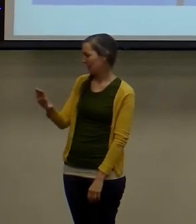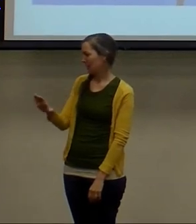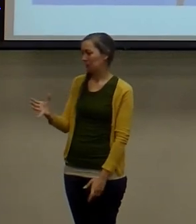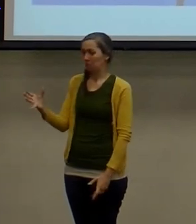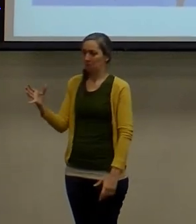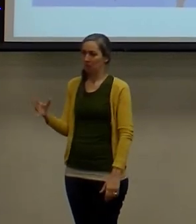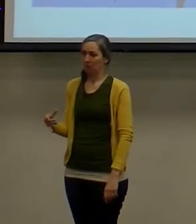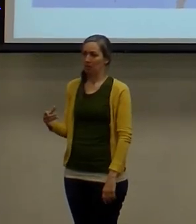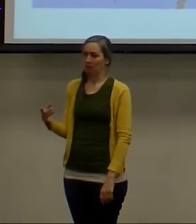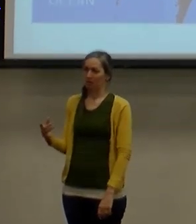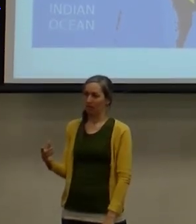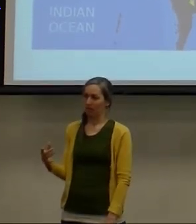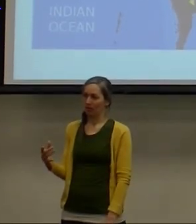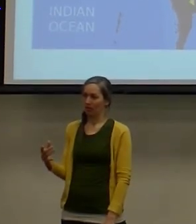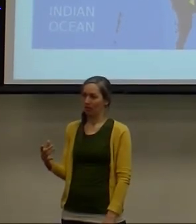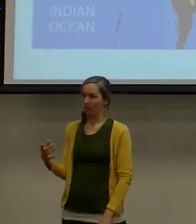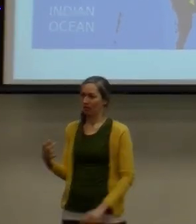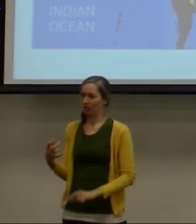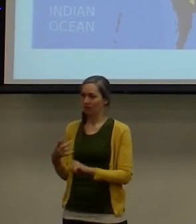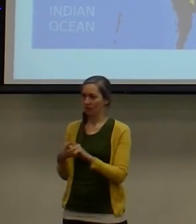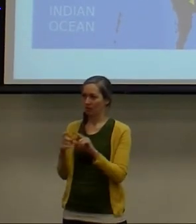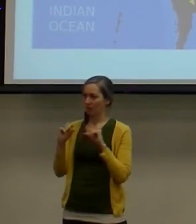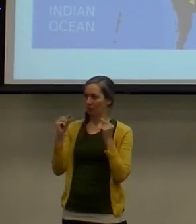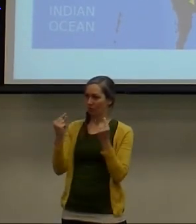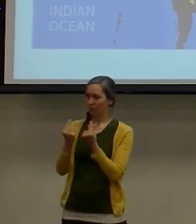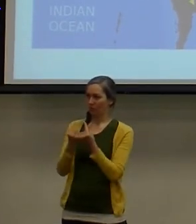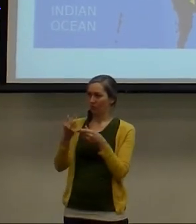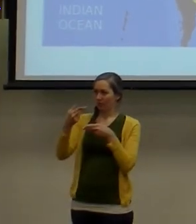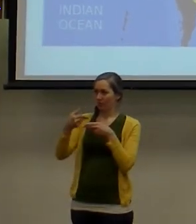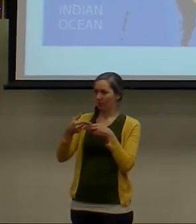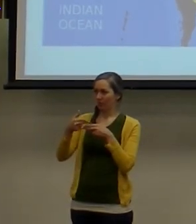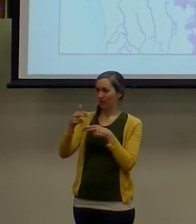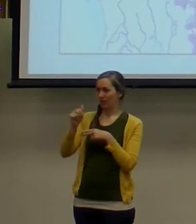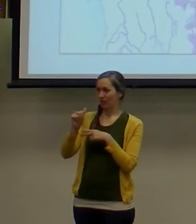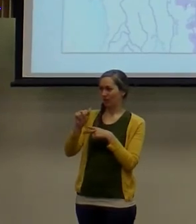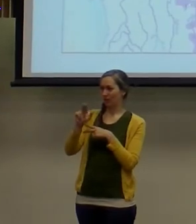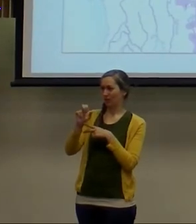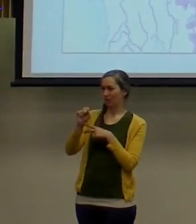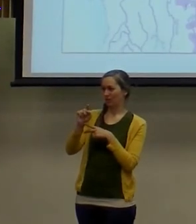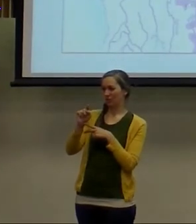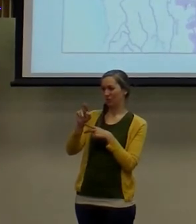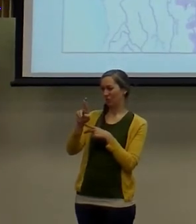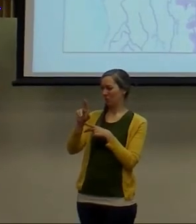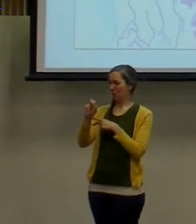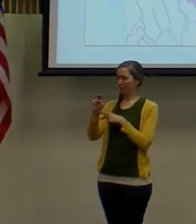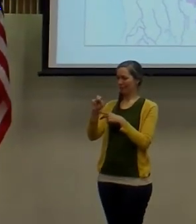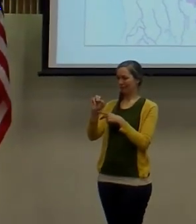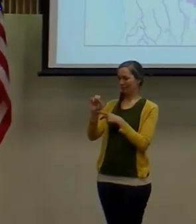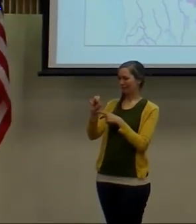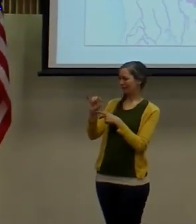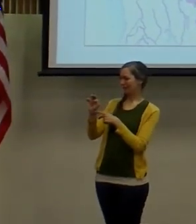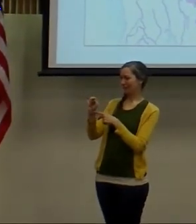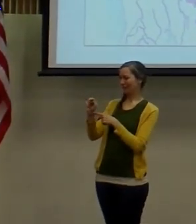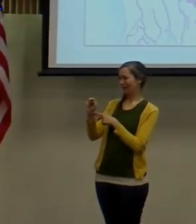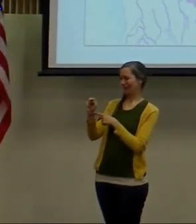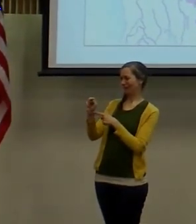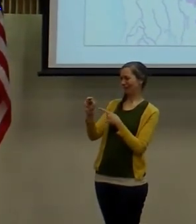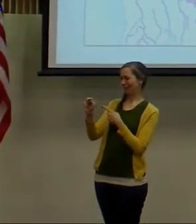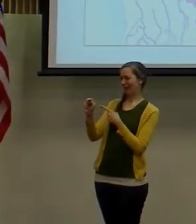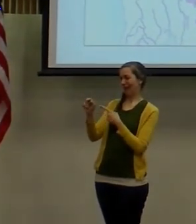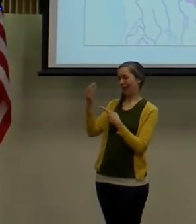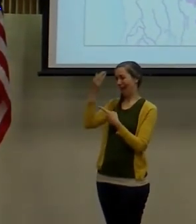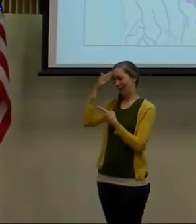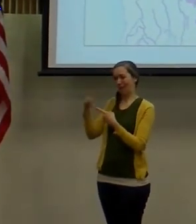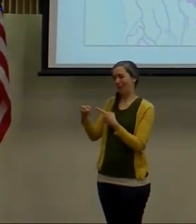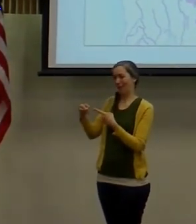group called Austronesian. I don't know what it is. Go search for it. But anyway,